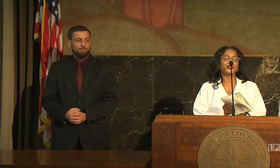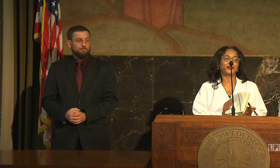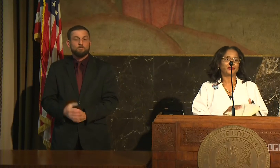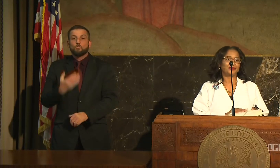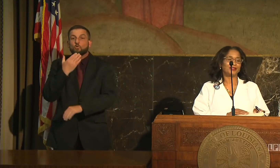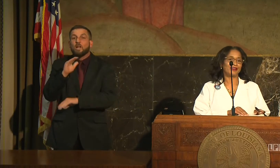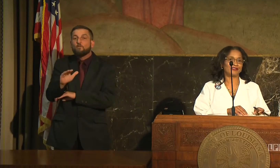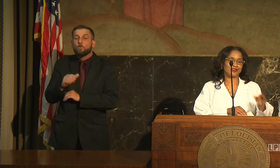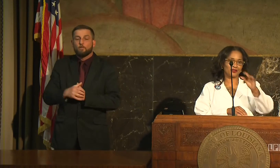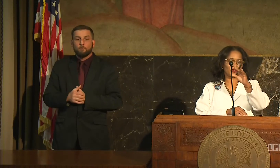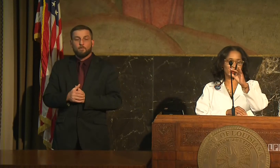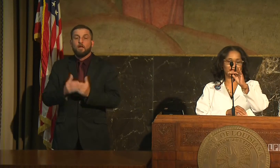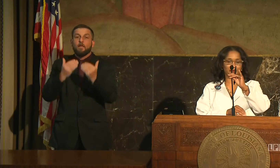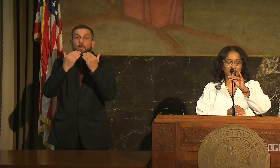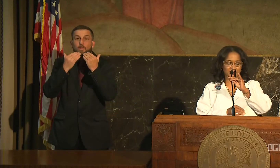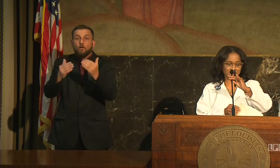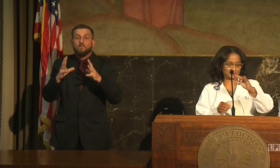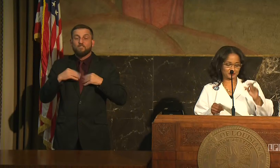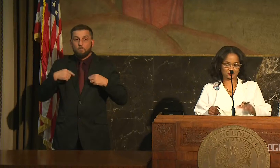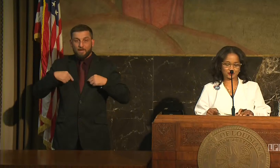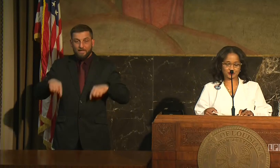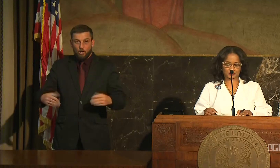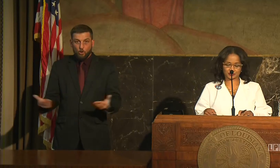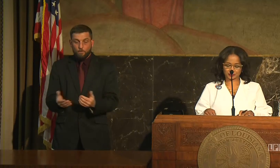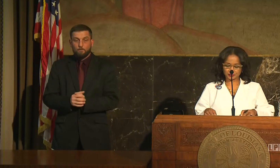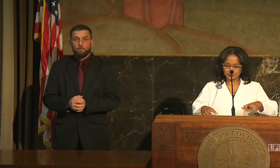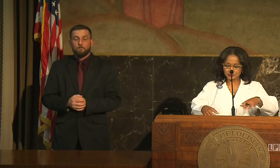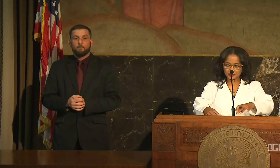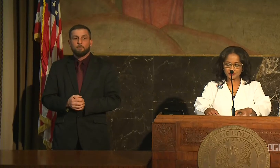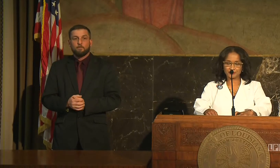Good afternoon, and thank you for having me here.